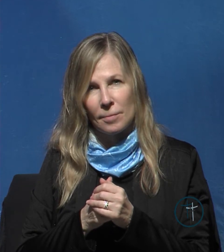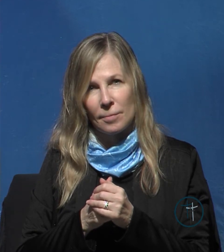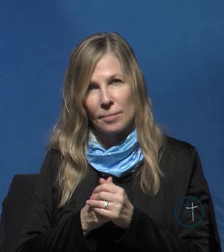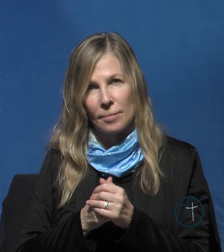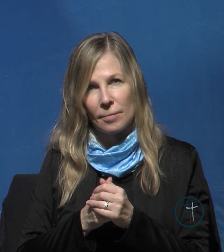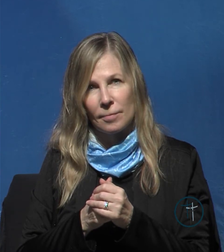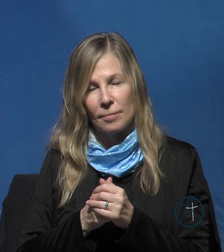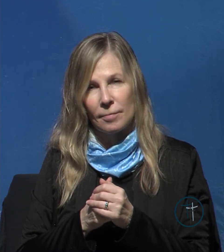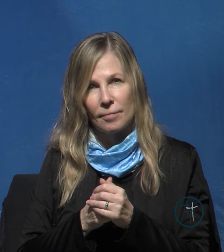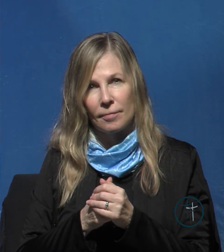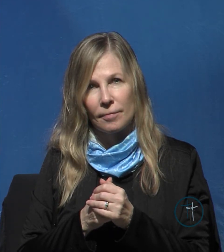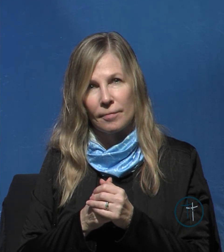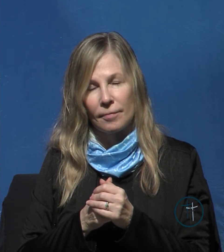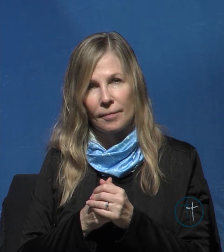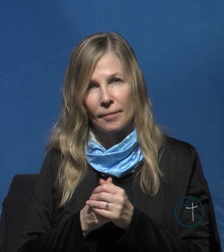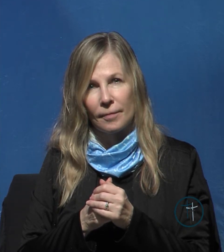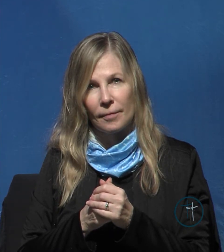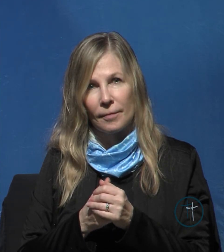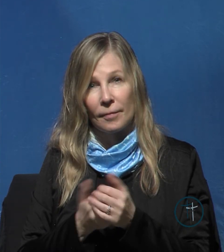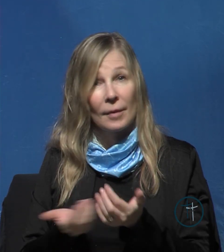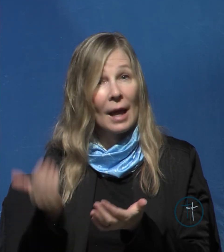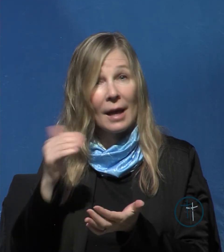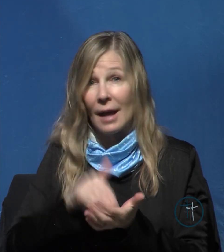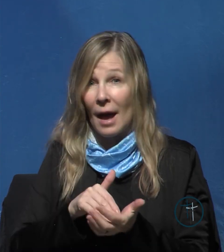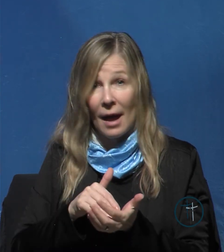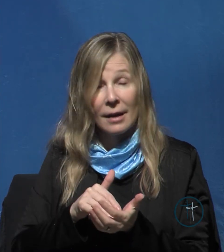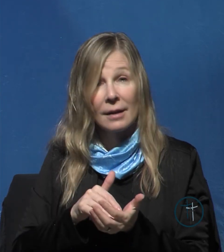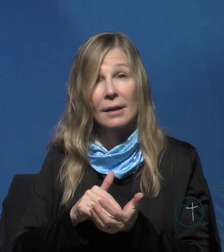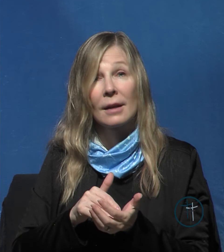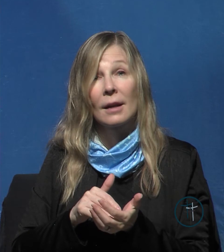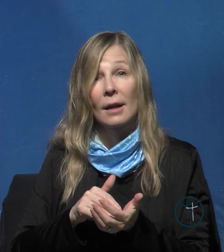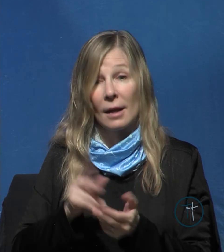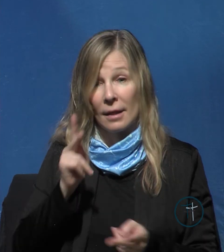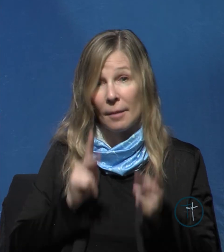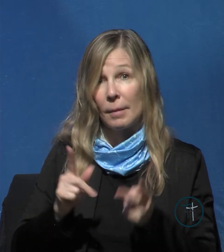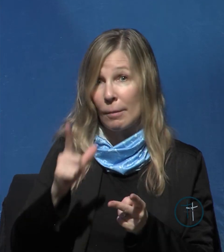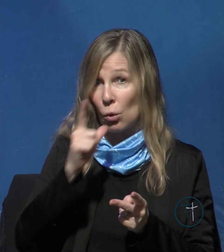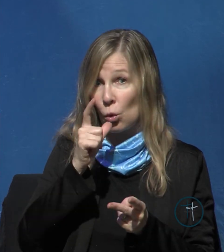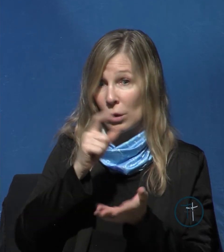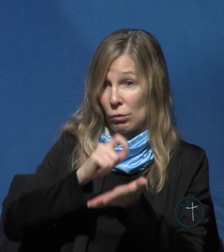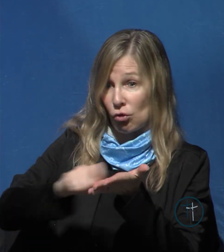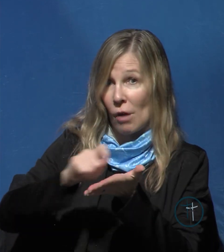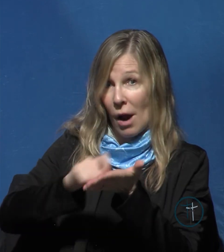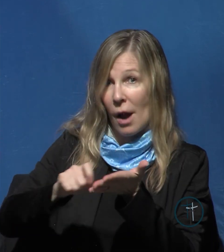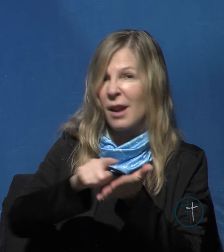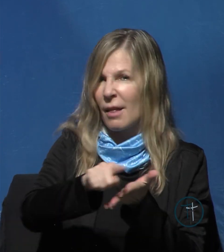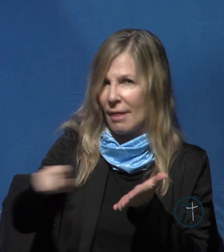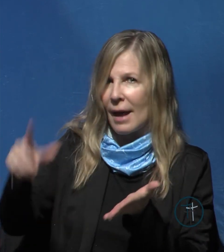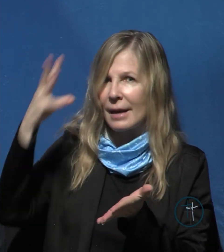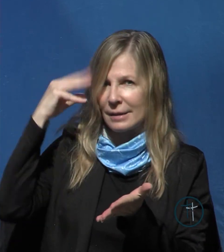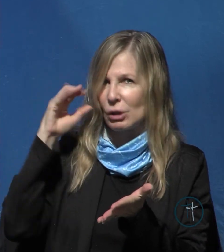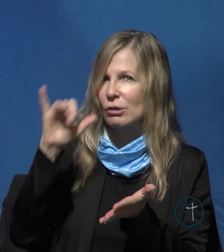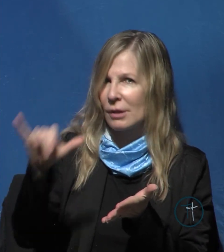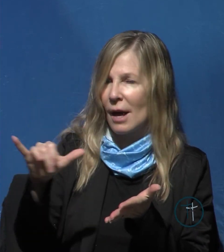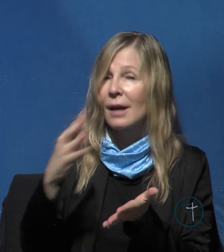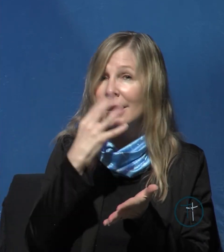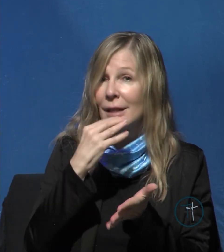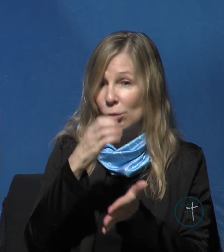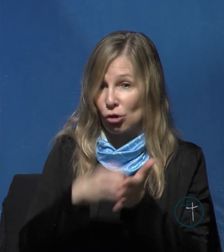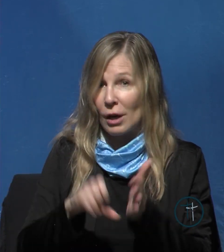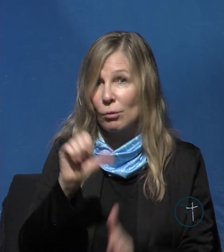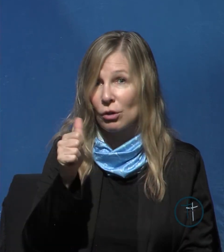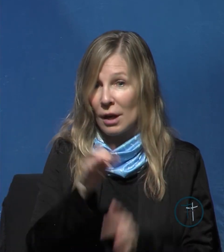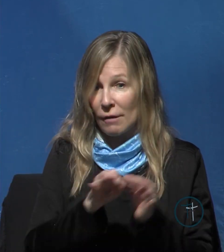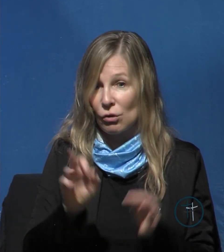And again, the people to whom he was writing had experience with this. In Hebrews chapter 10, beginning at